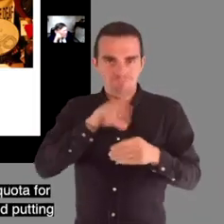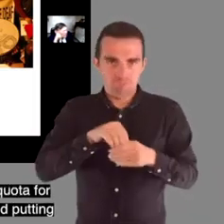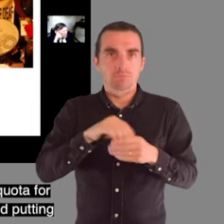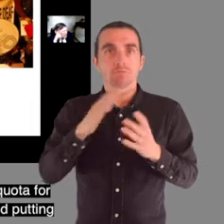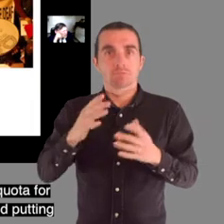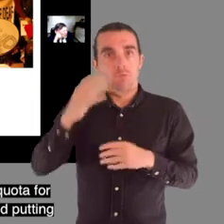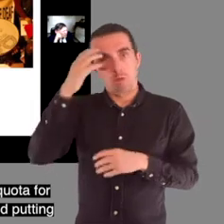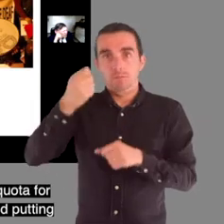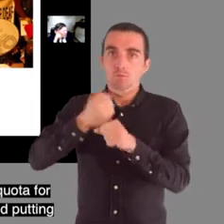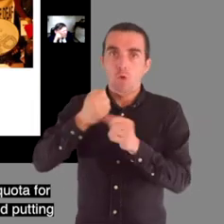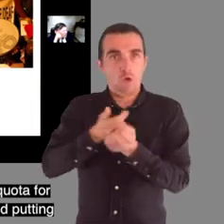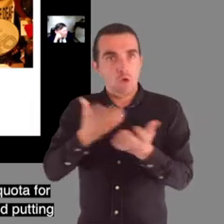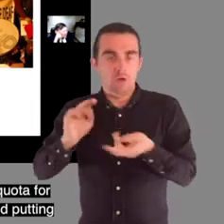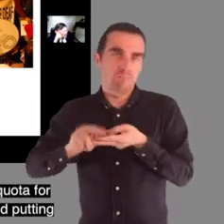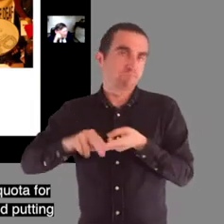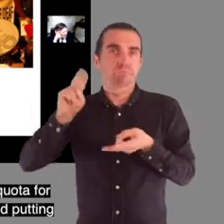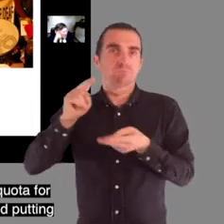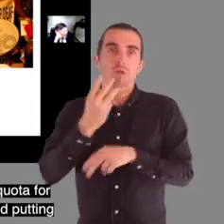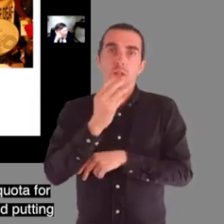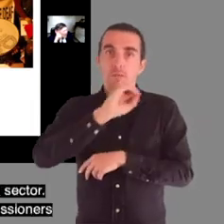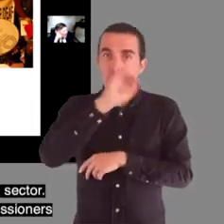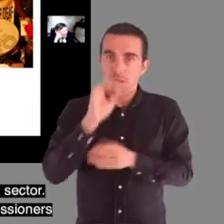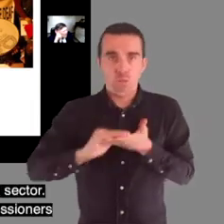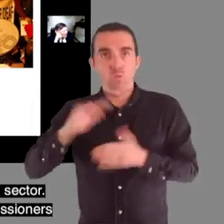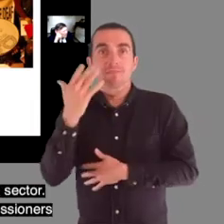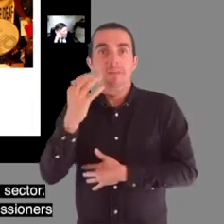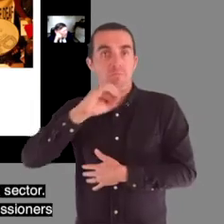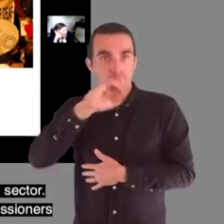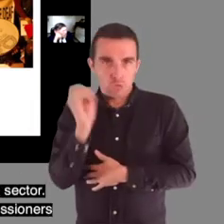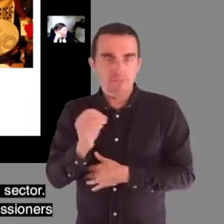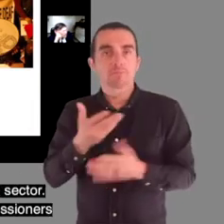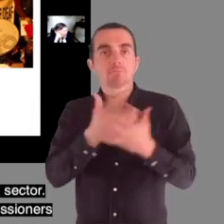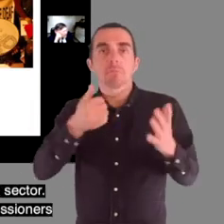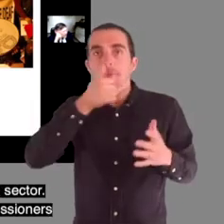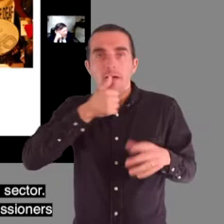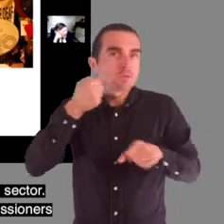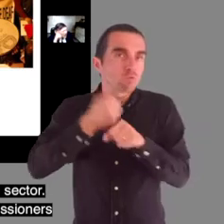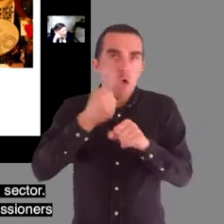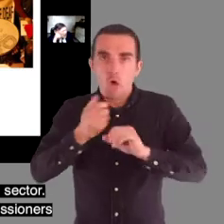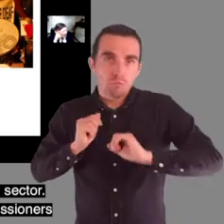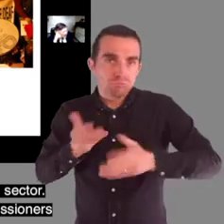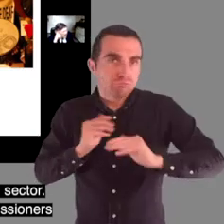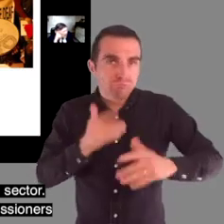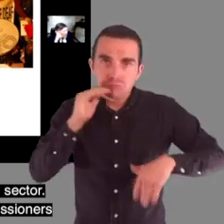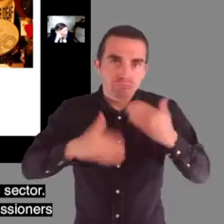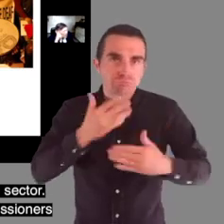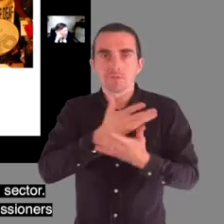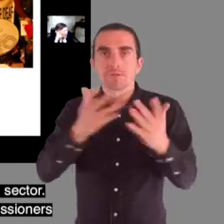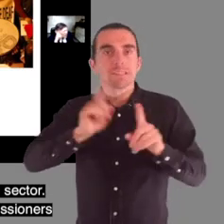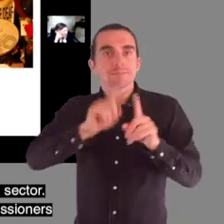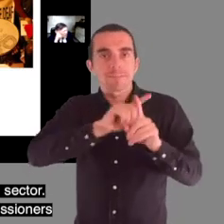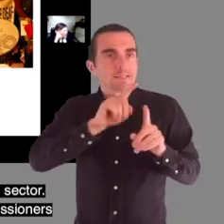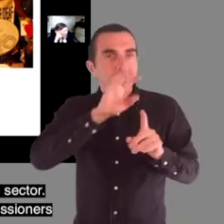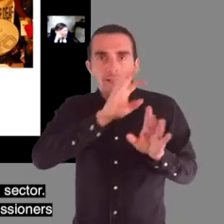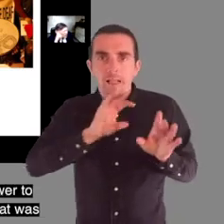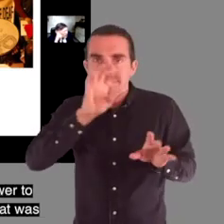government jobs up from 3 to 5%, and putting measures in place for the private sector, and also putting in